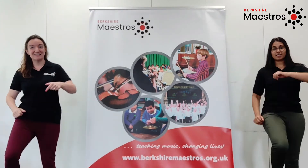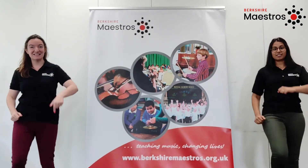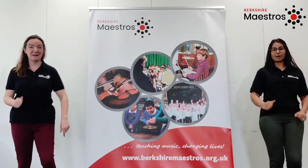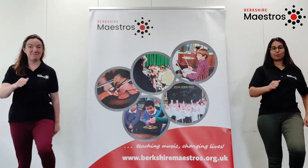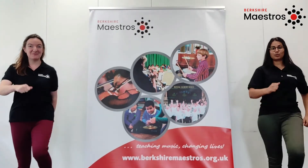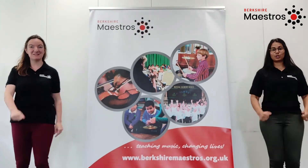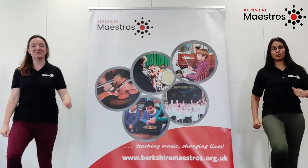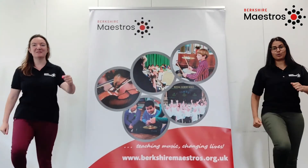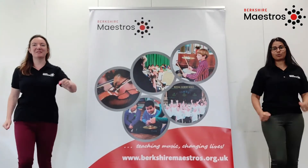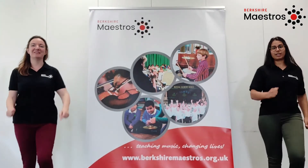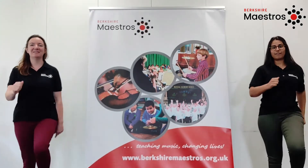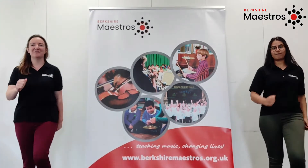2, 3, 4, 5, 6, 7, 8. Stamp